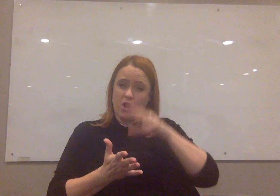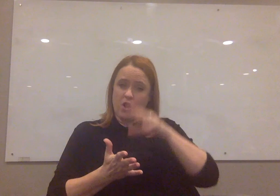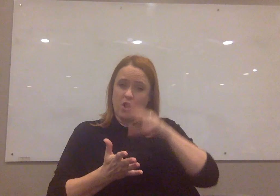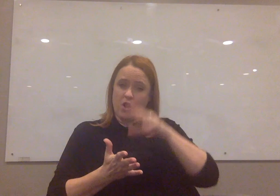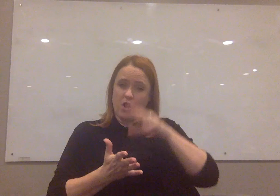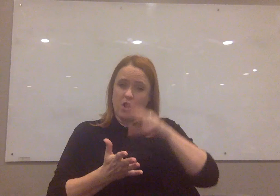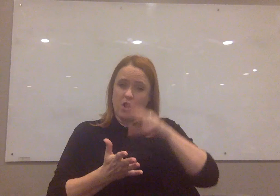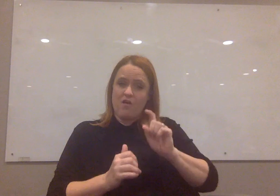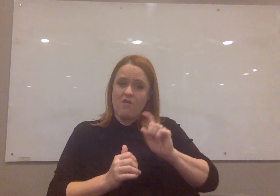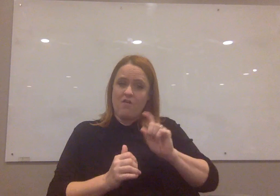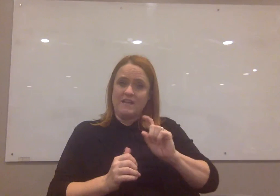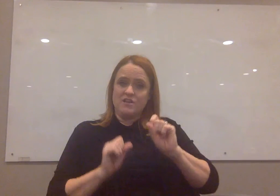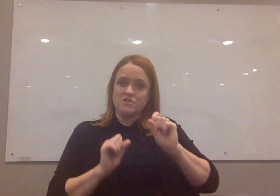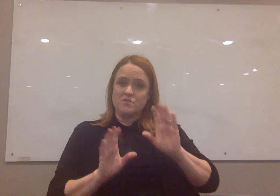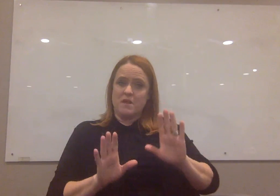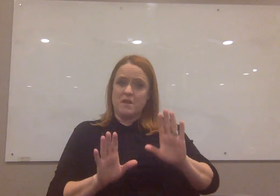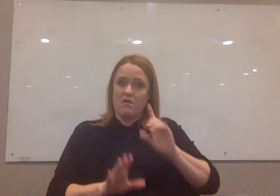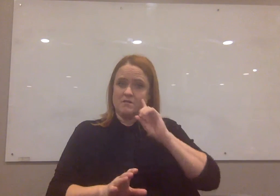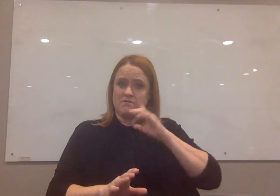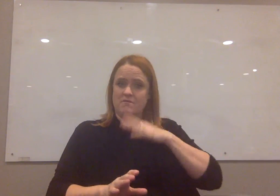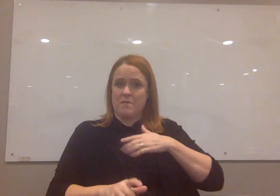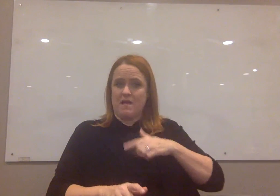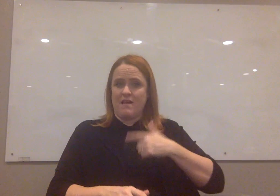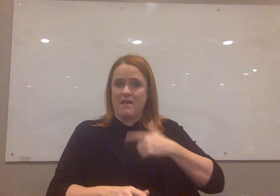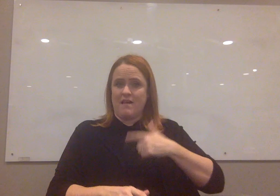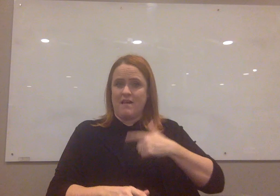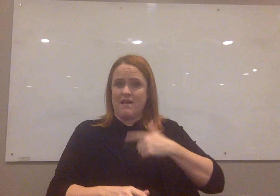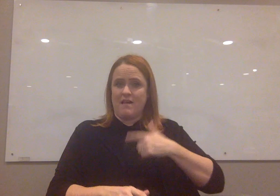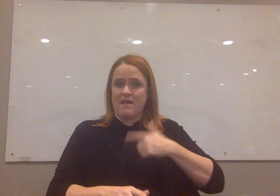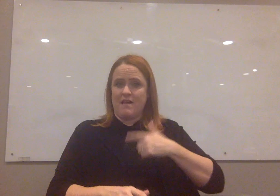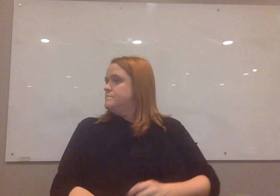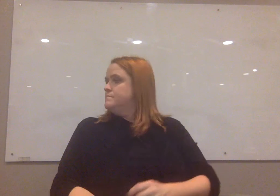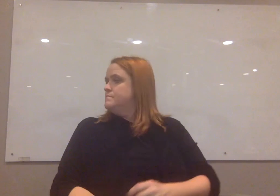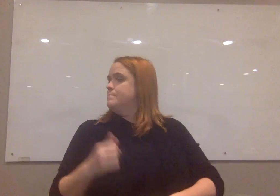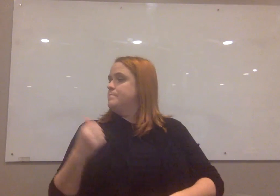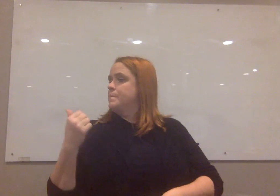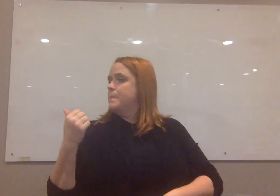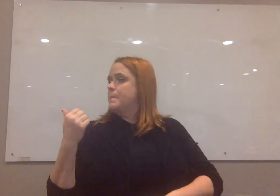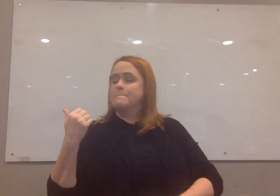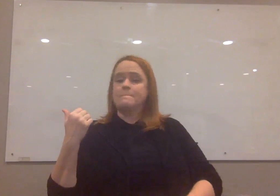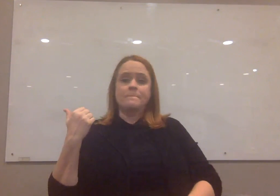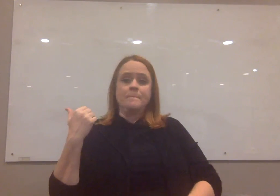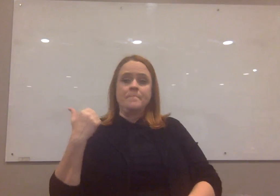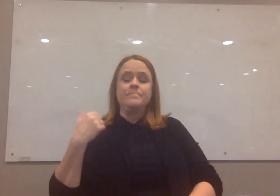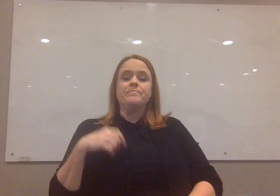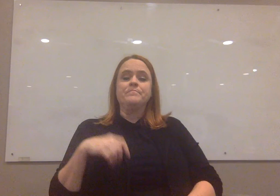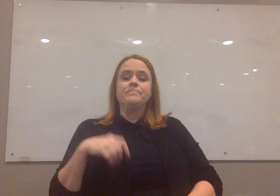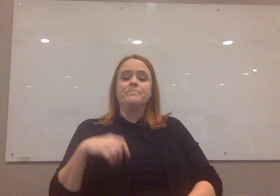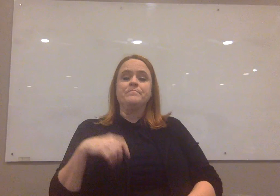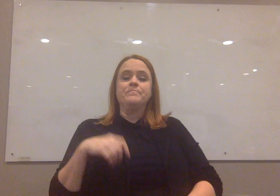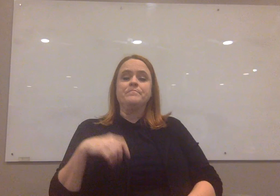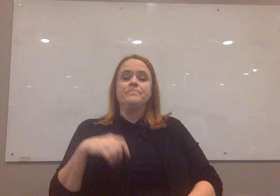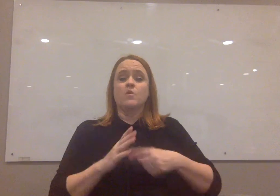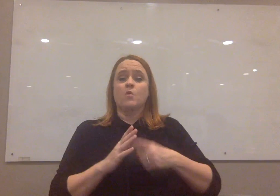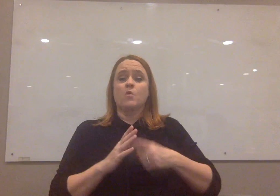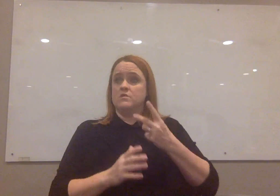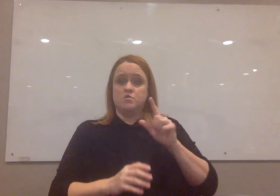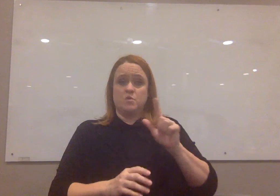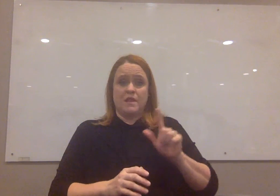can be awesome for my So I do think the way to that is once we get the two libraries out, you have KRPC so that we can give a